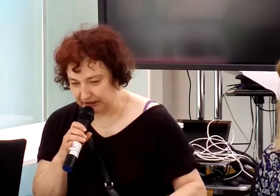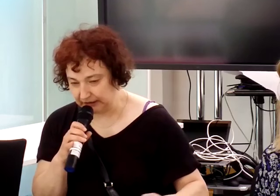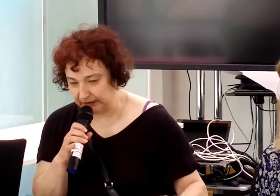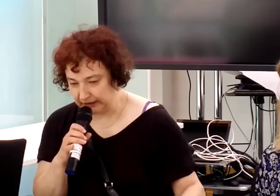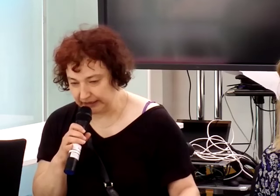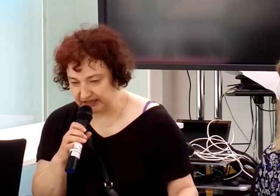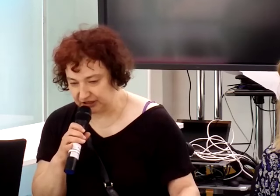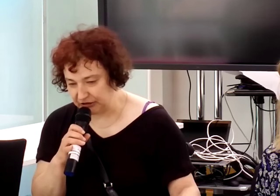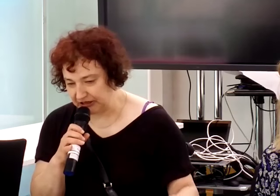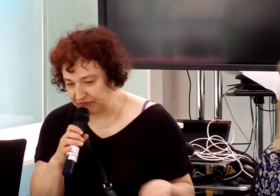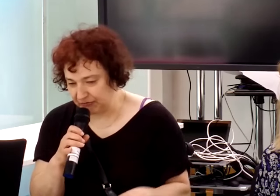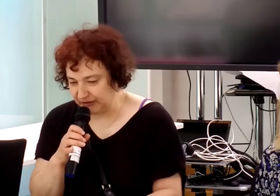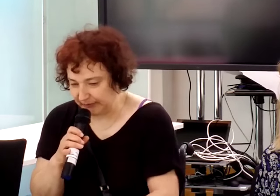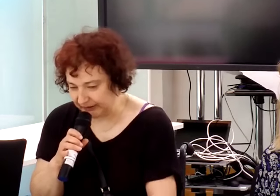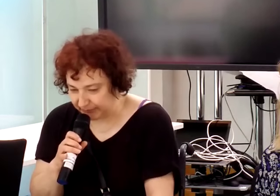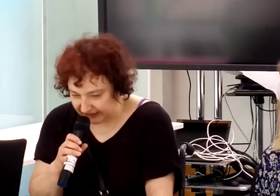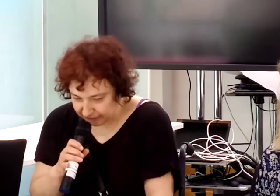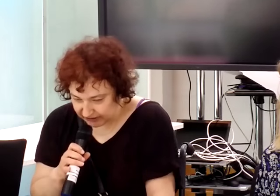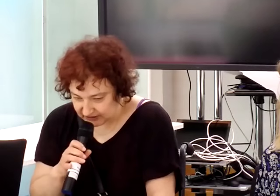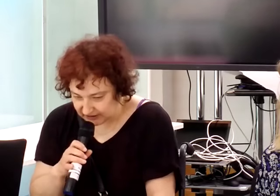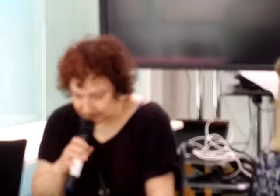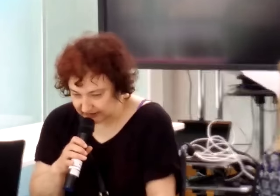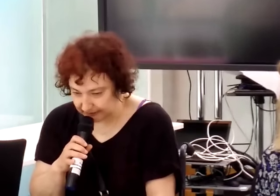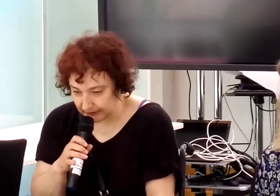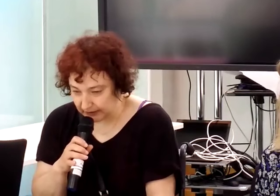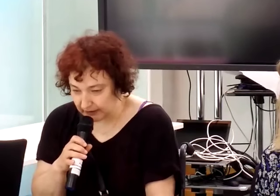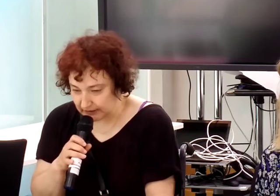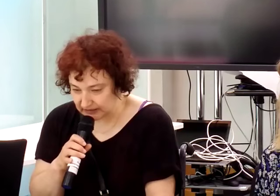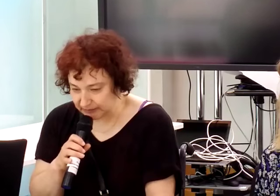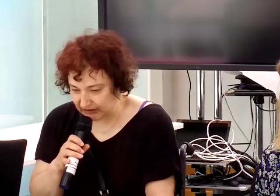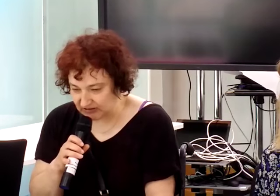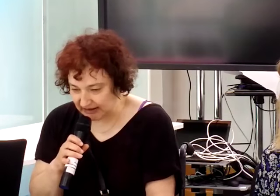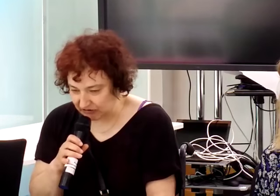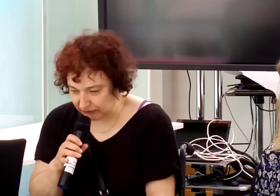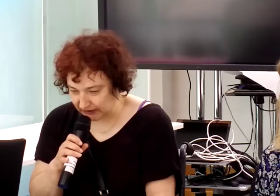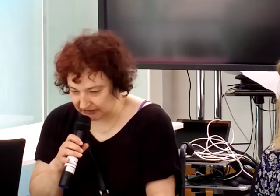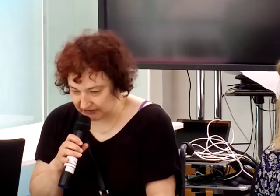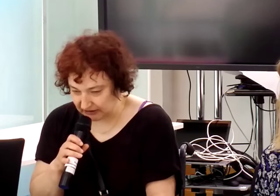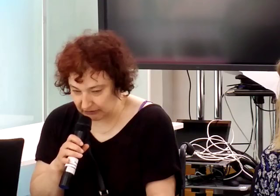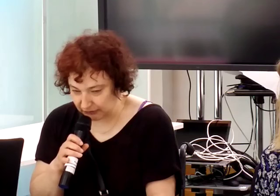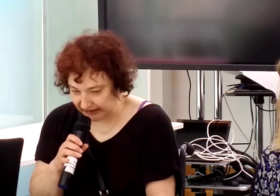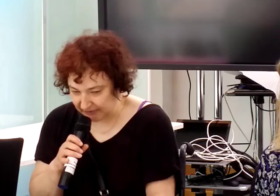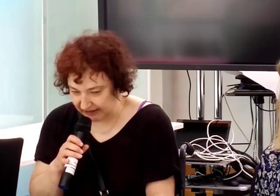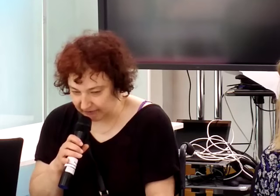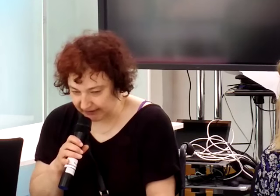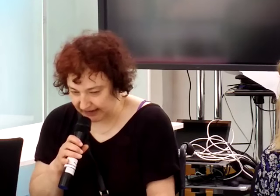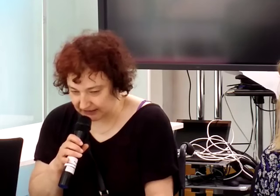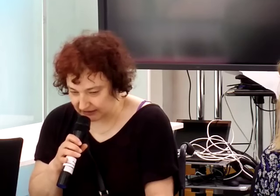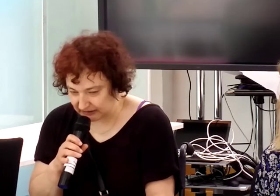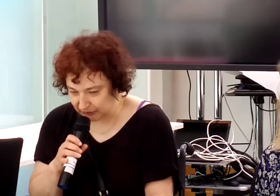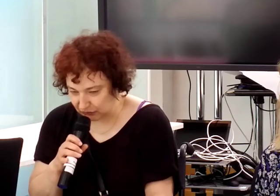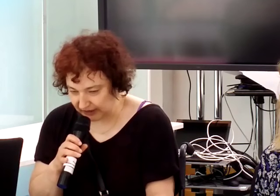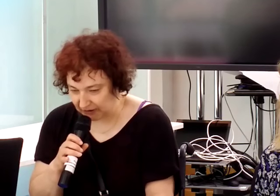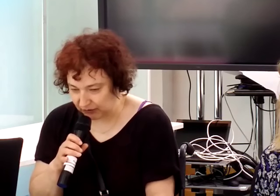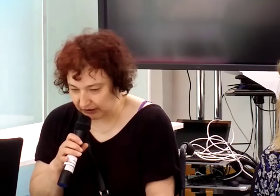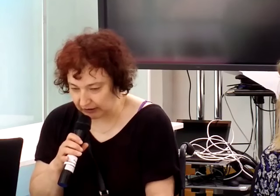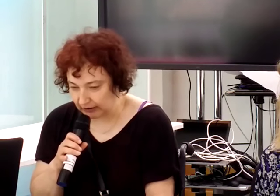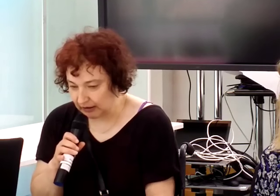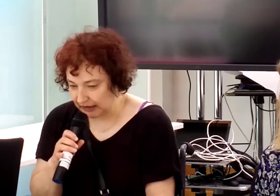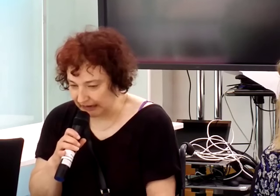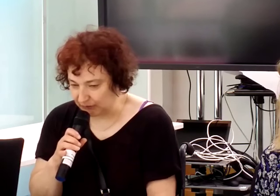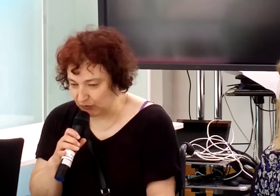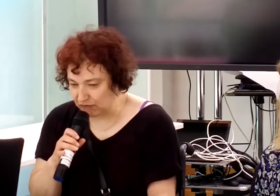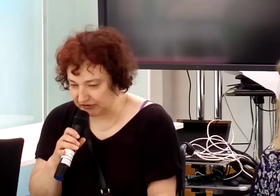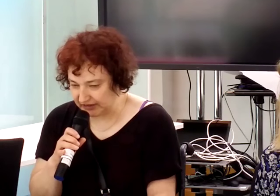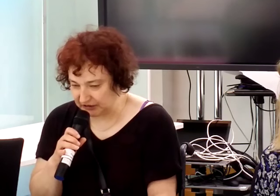in detention, excluded from the main benefits system, dispersed out of London where they may have had a support